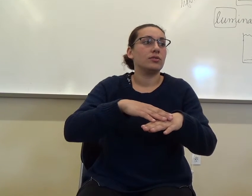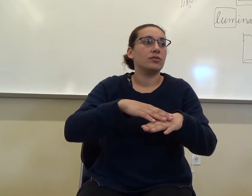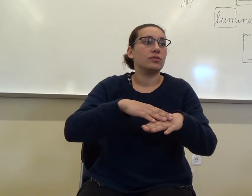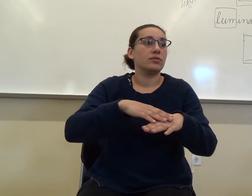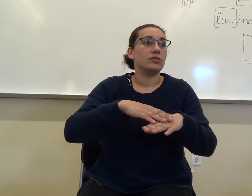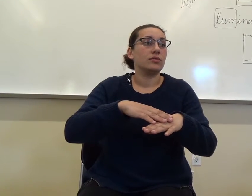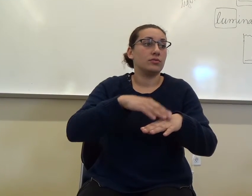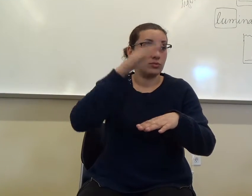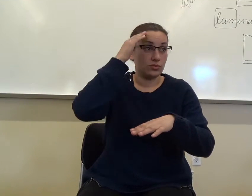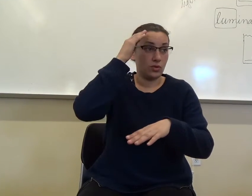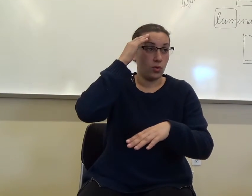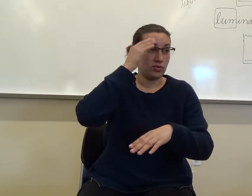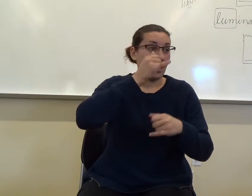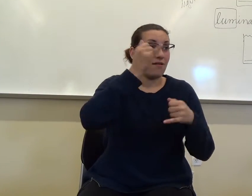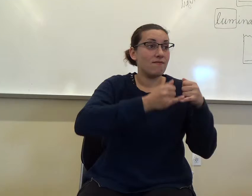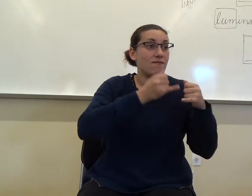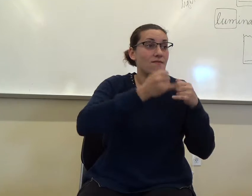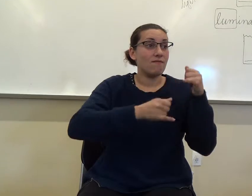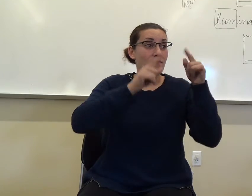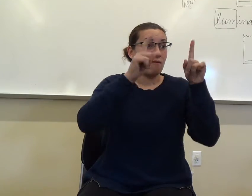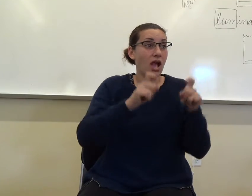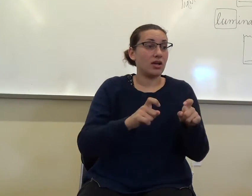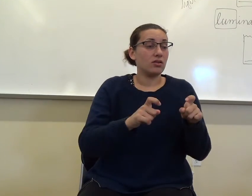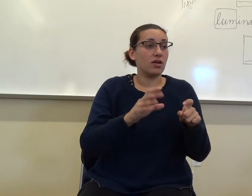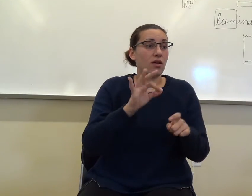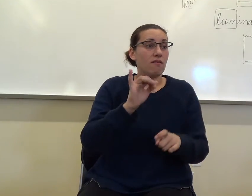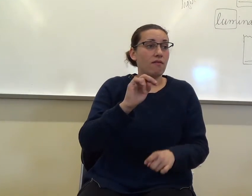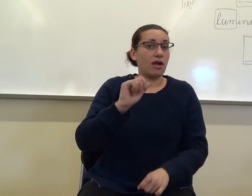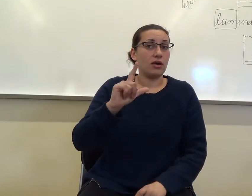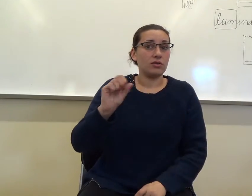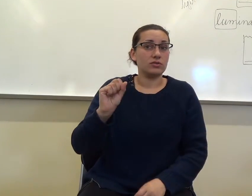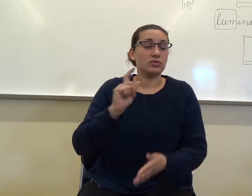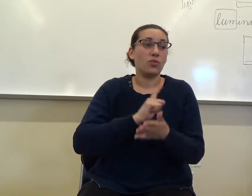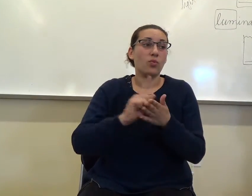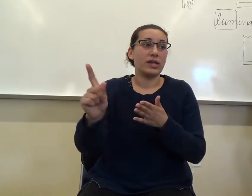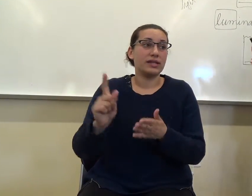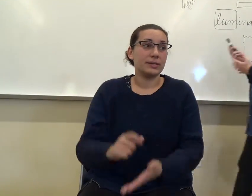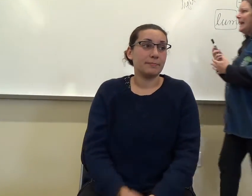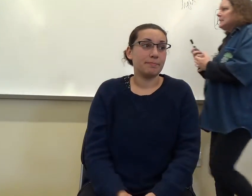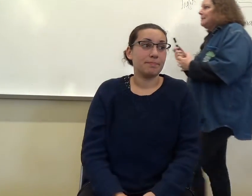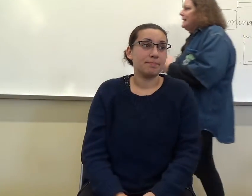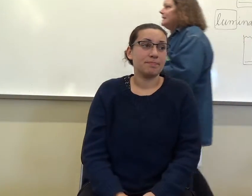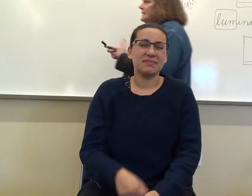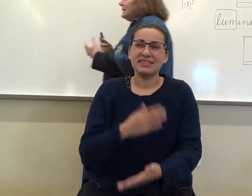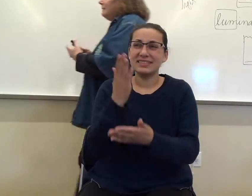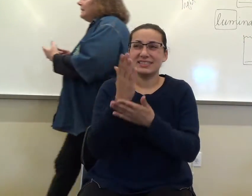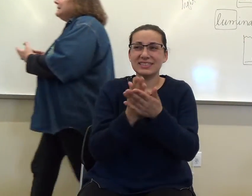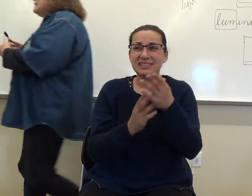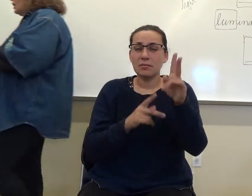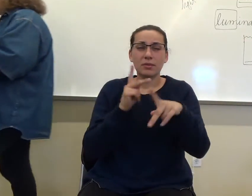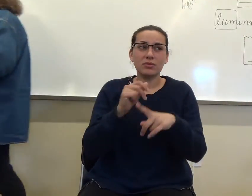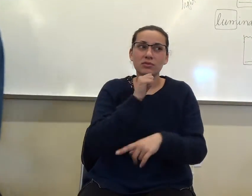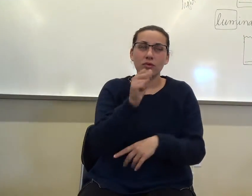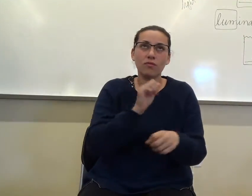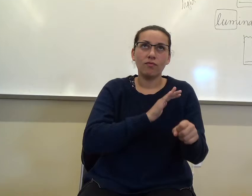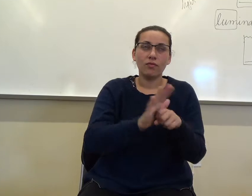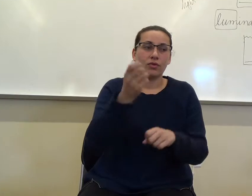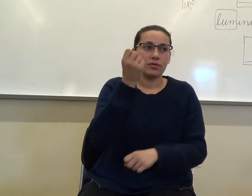of finals week. This is something that for some reason people don't grasp, and this is a college survival